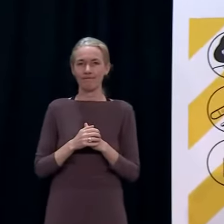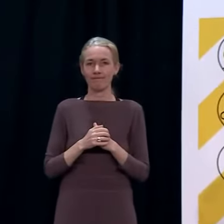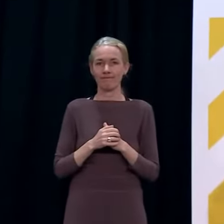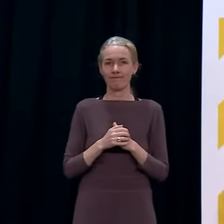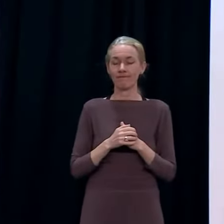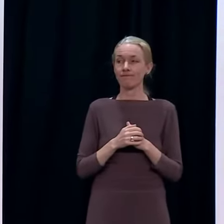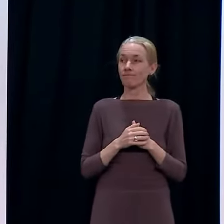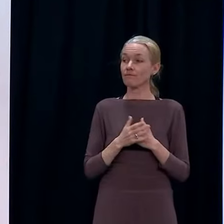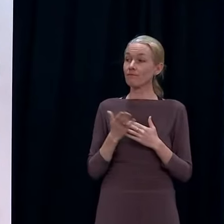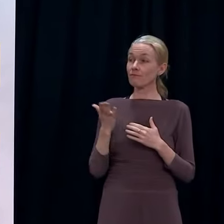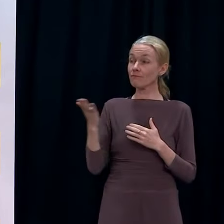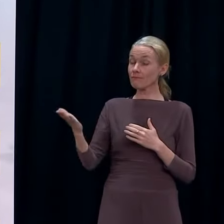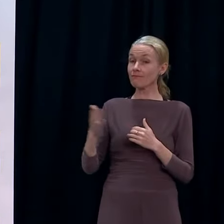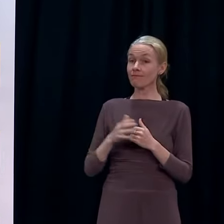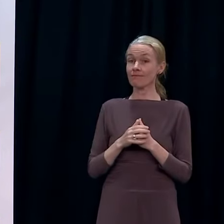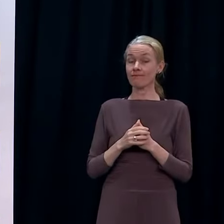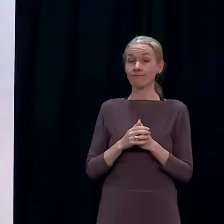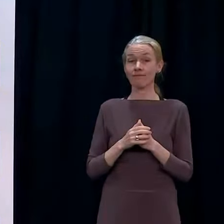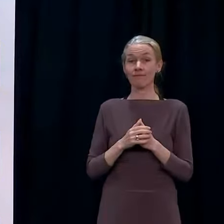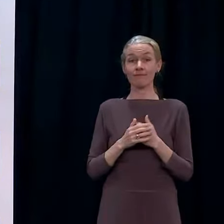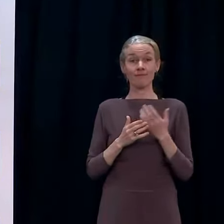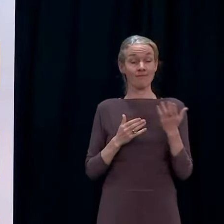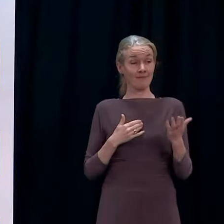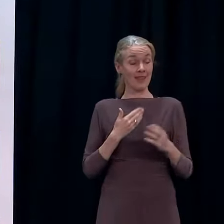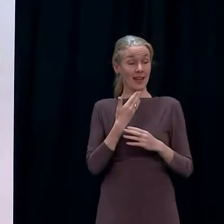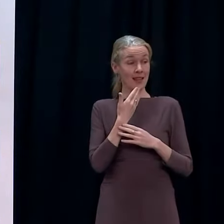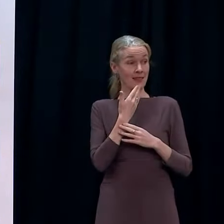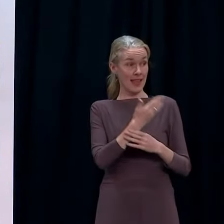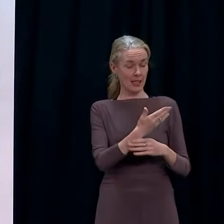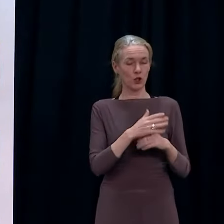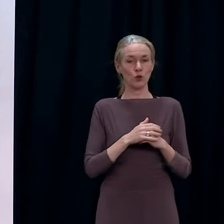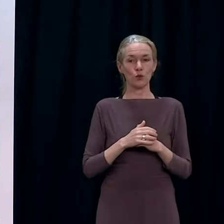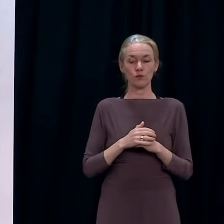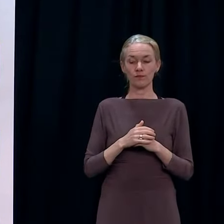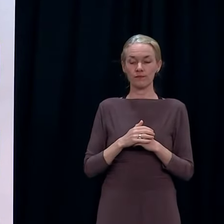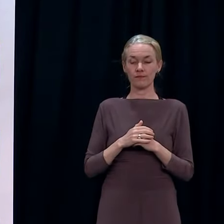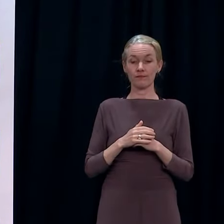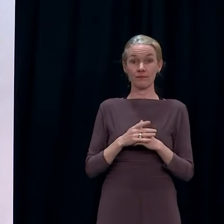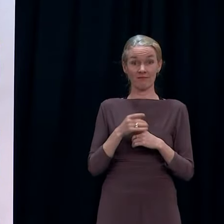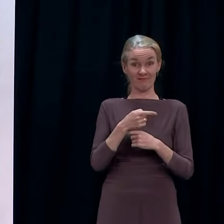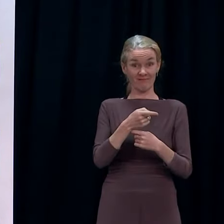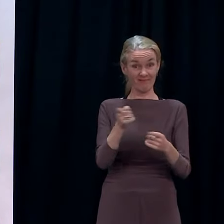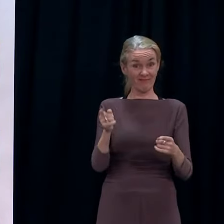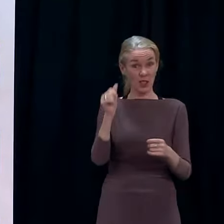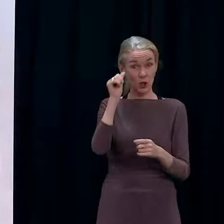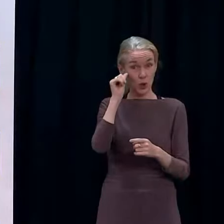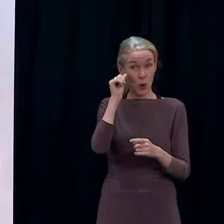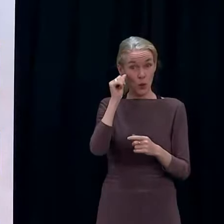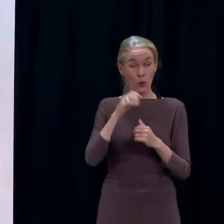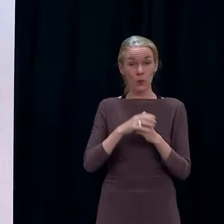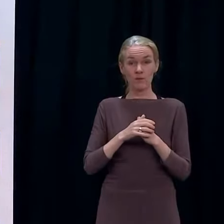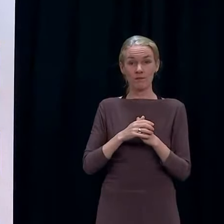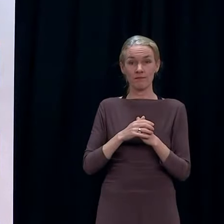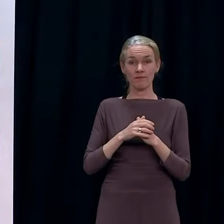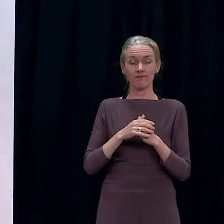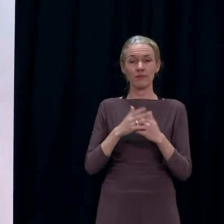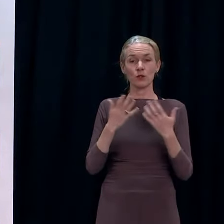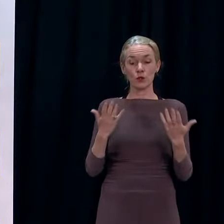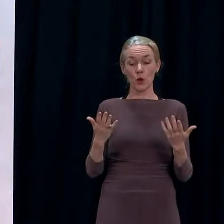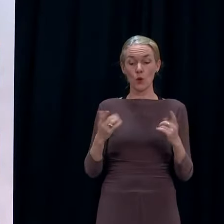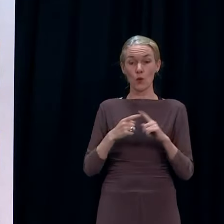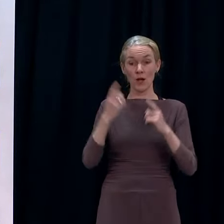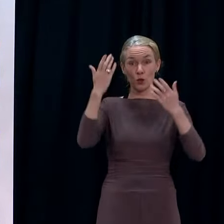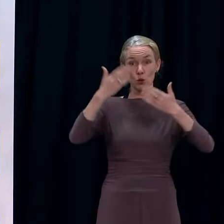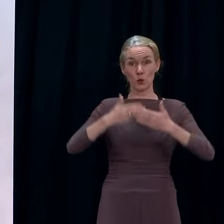Bloomfield. As everyone will now know, at 11:59 p.m. tonight, all of New Zealand south of Auckland will move to alert